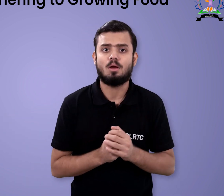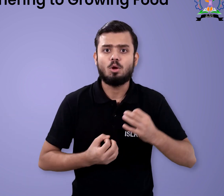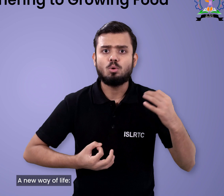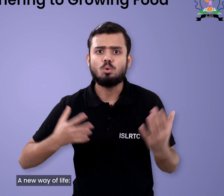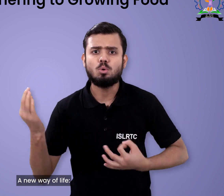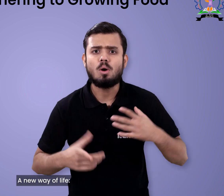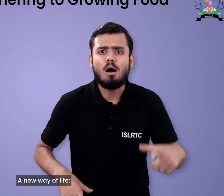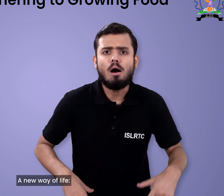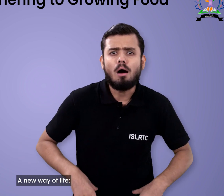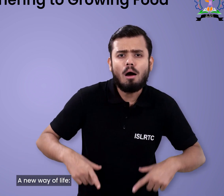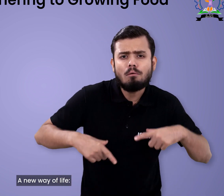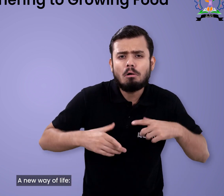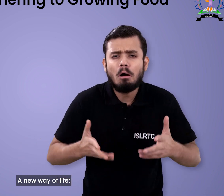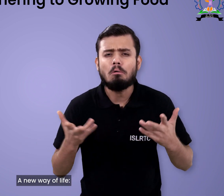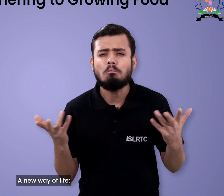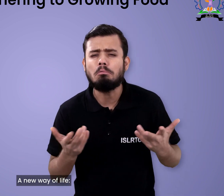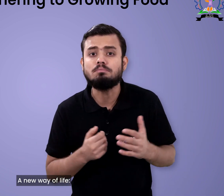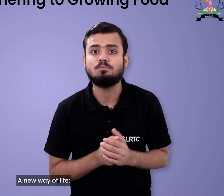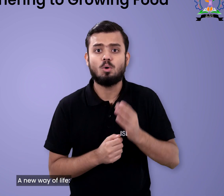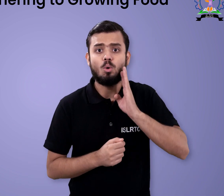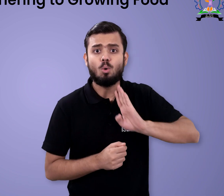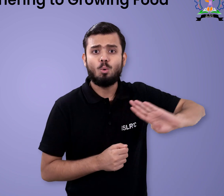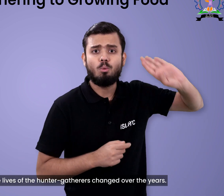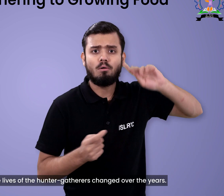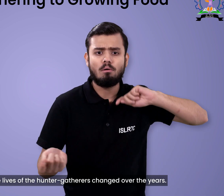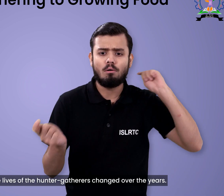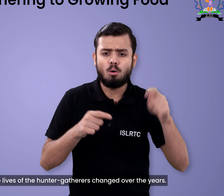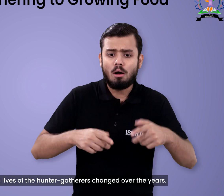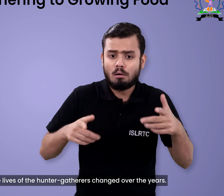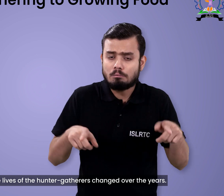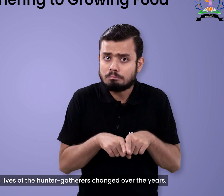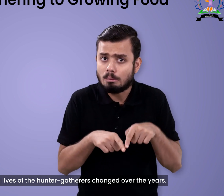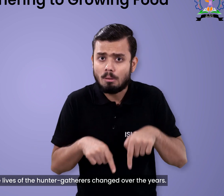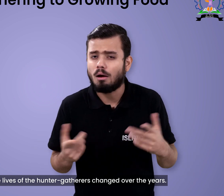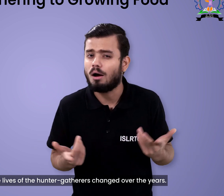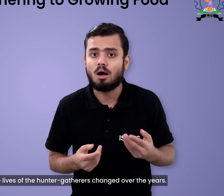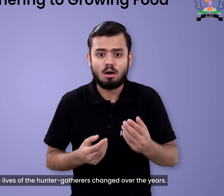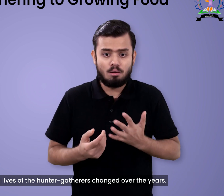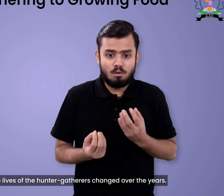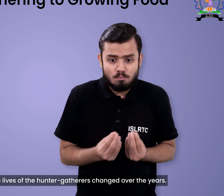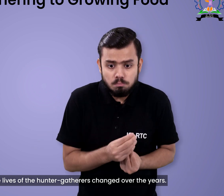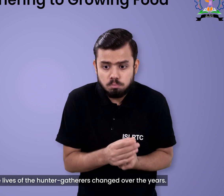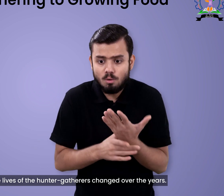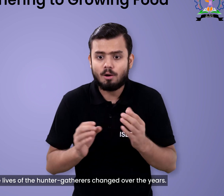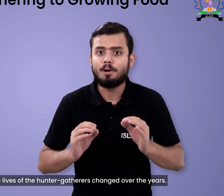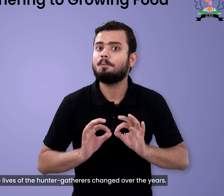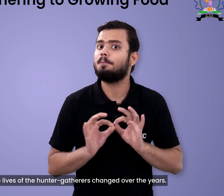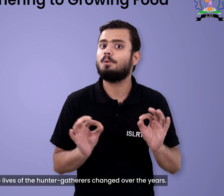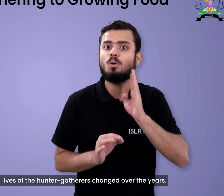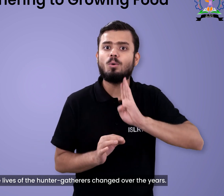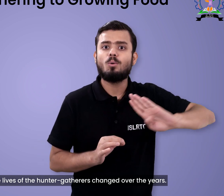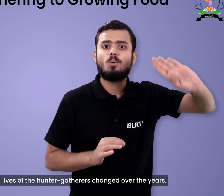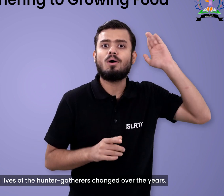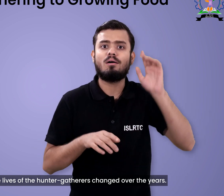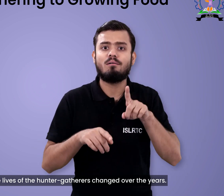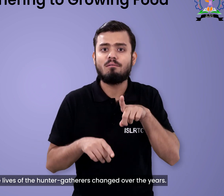A new way of life. Today we will see how the lives of the hunter-gatherers changed over the